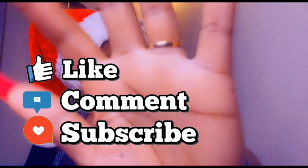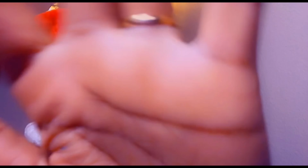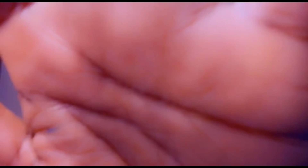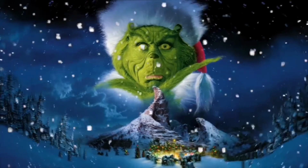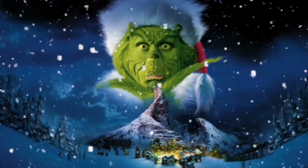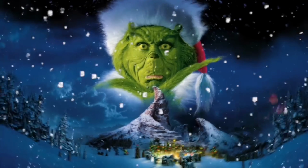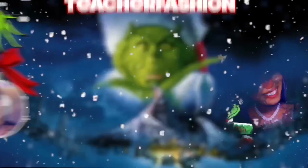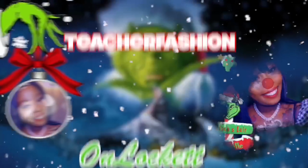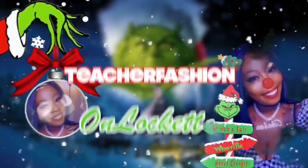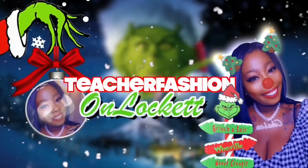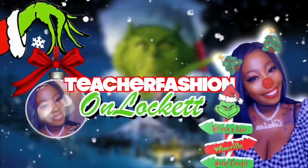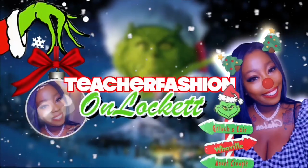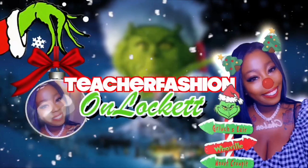Bye! Happy little Christmas.